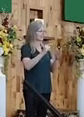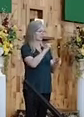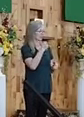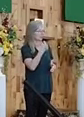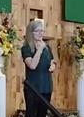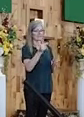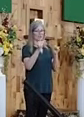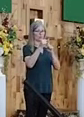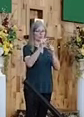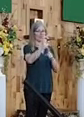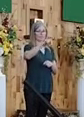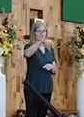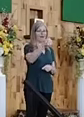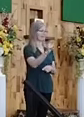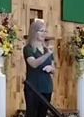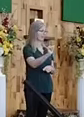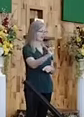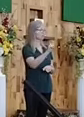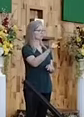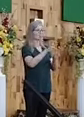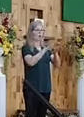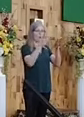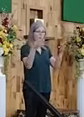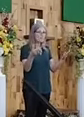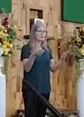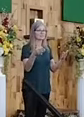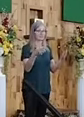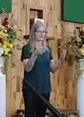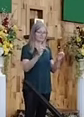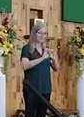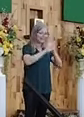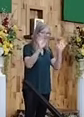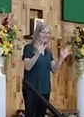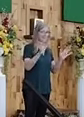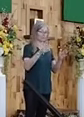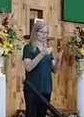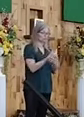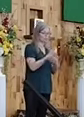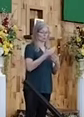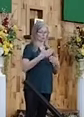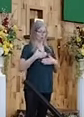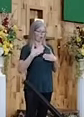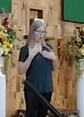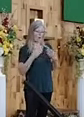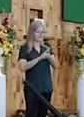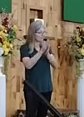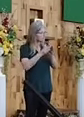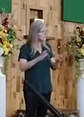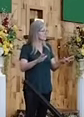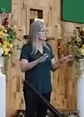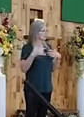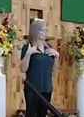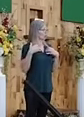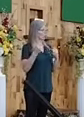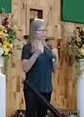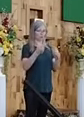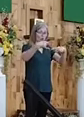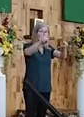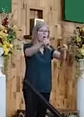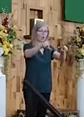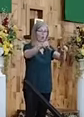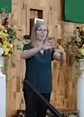you may be open to the light of love, the light of newness, the light of joy, the light of peace, the light of courage. Go